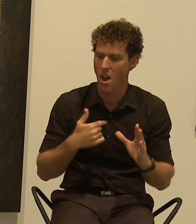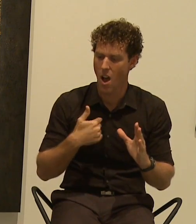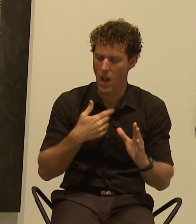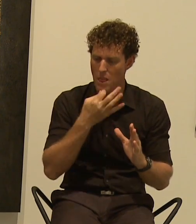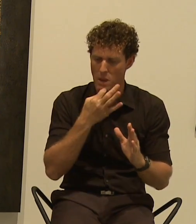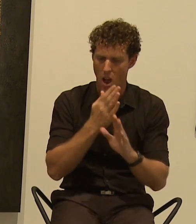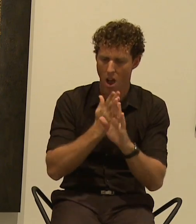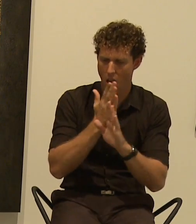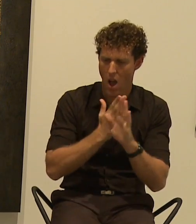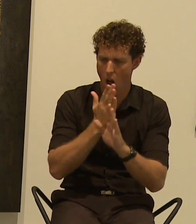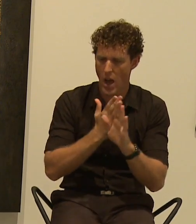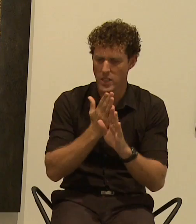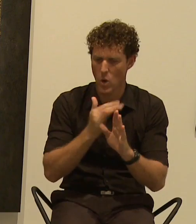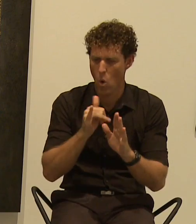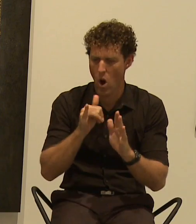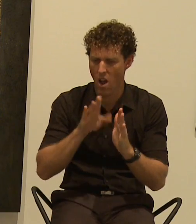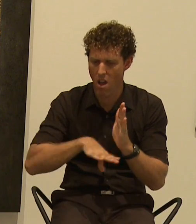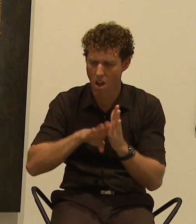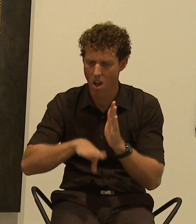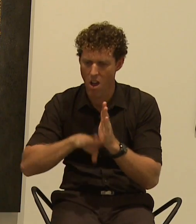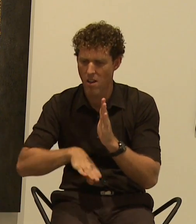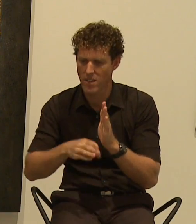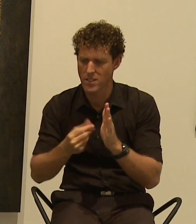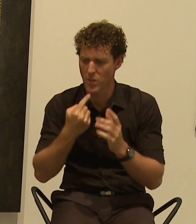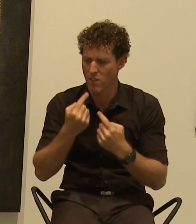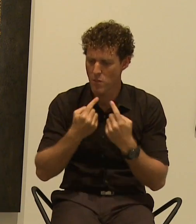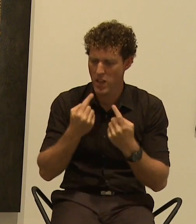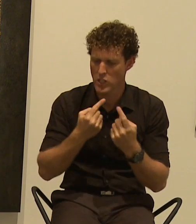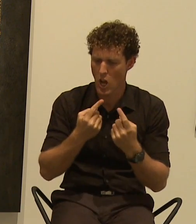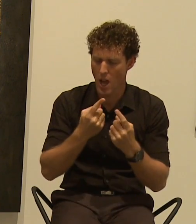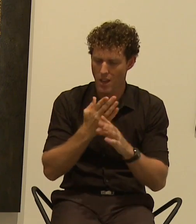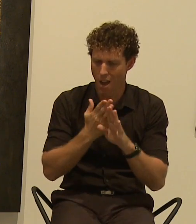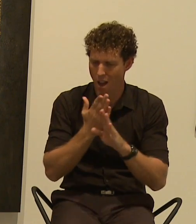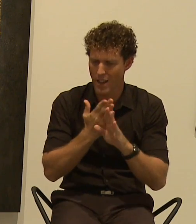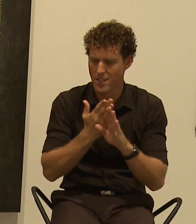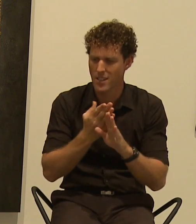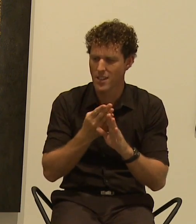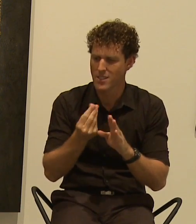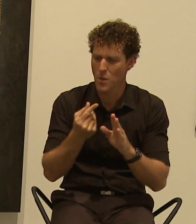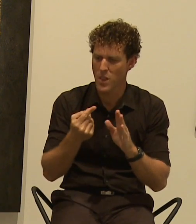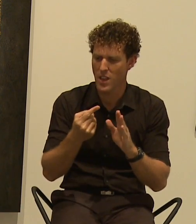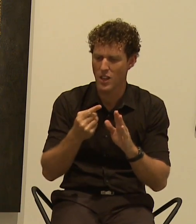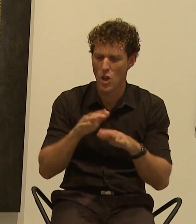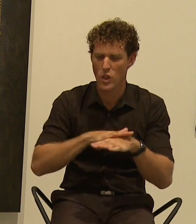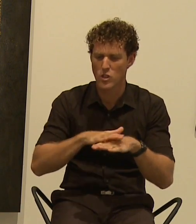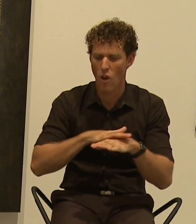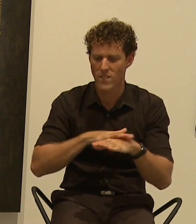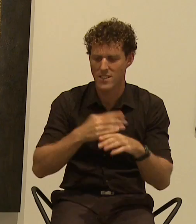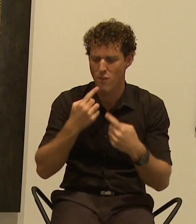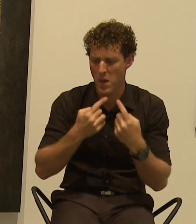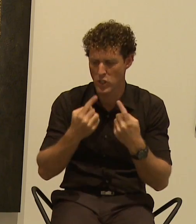hide or like you were saying, like conceal some of the surface. But it was about